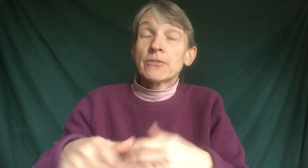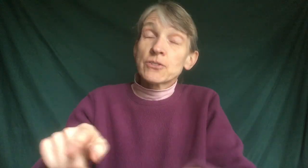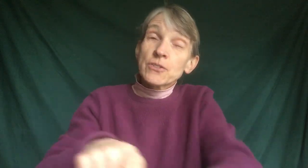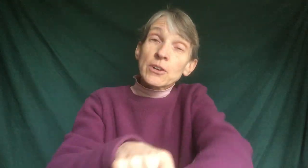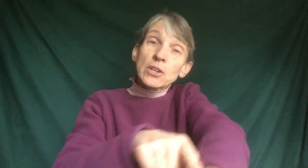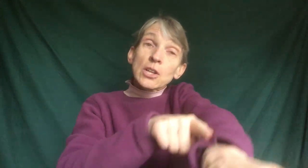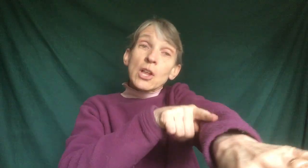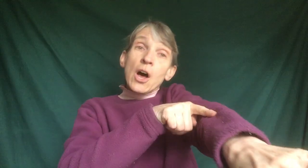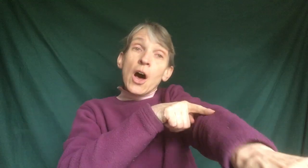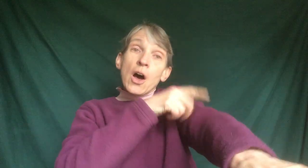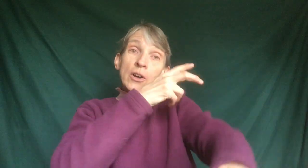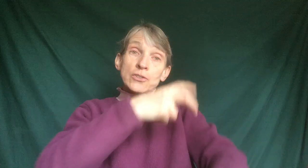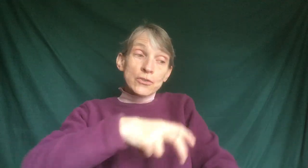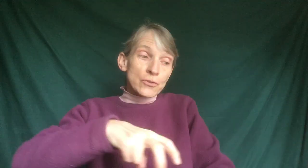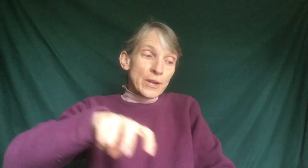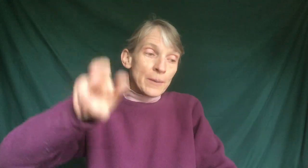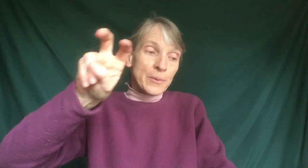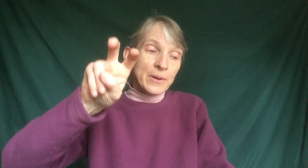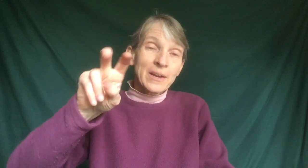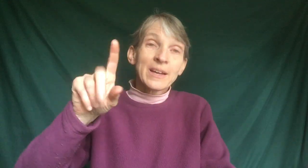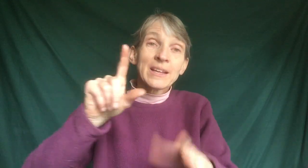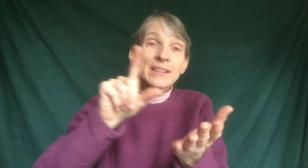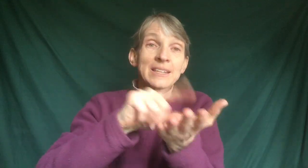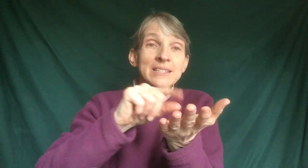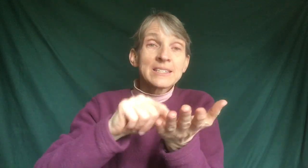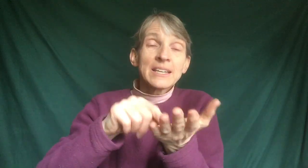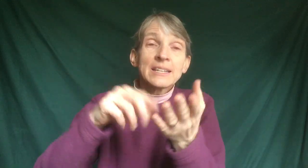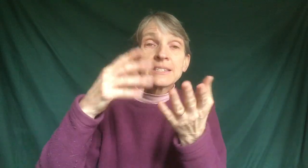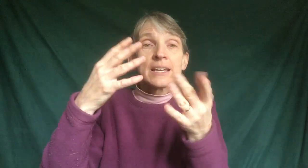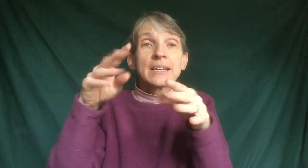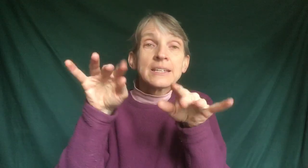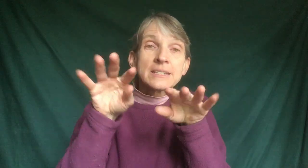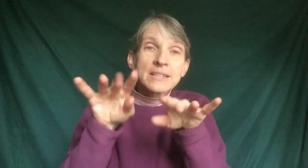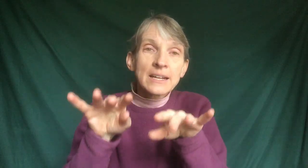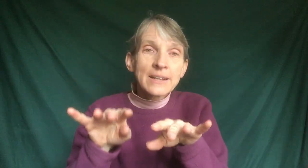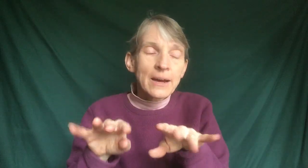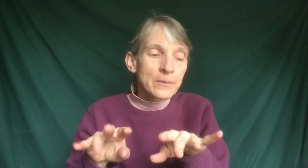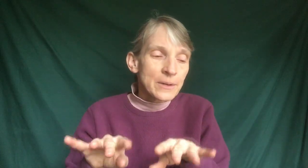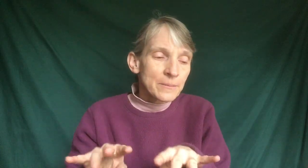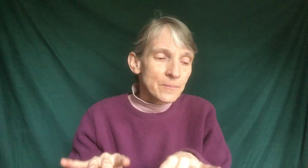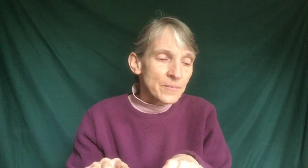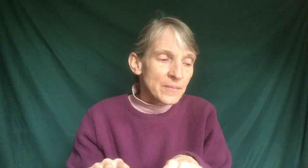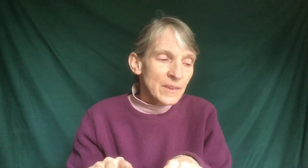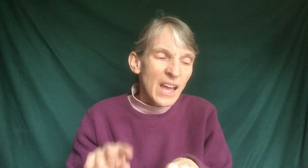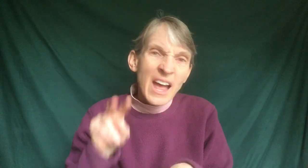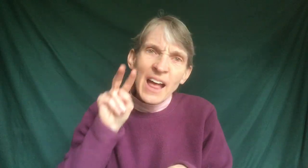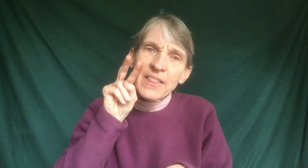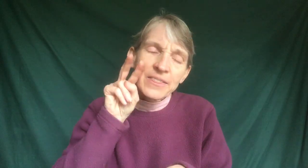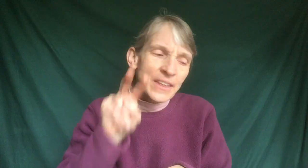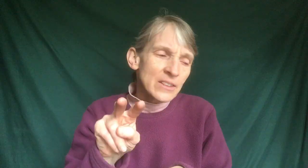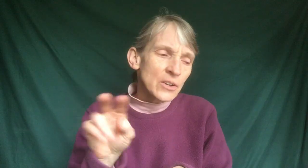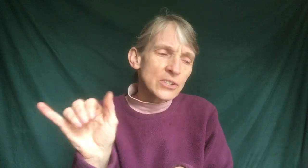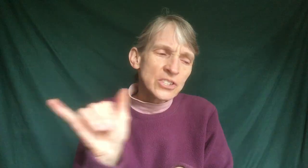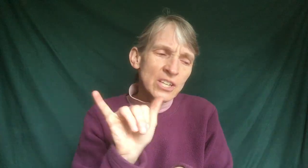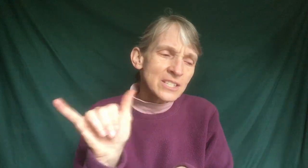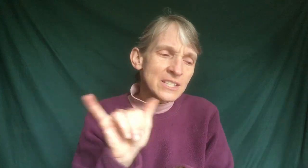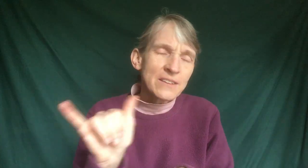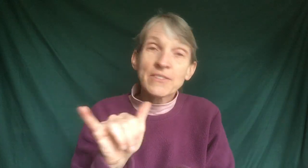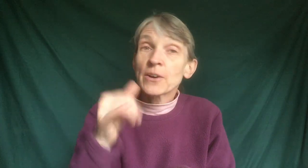After their long trip, the seeds settle down. They look just as if they're